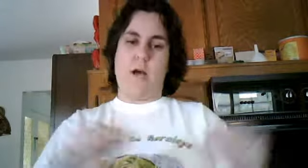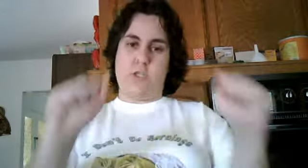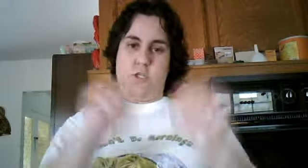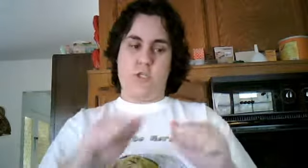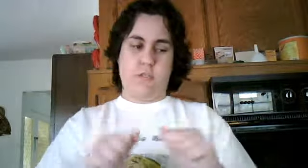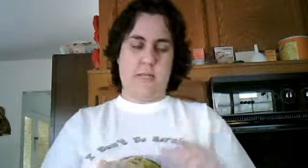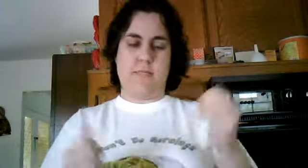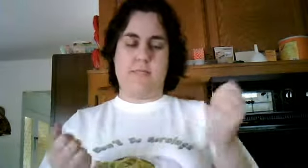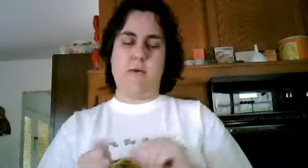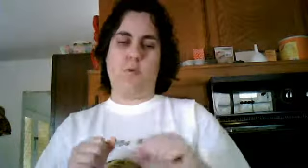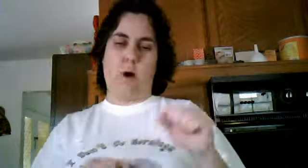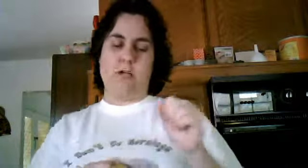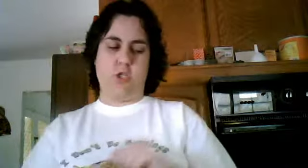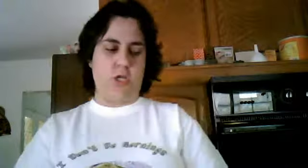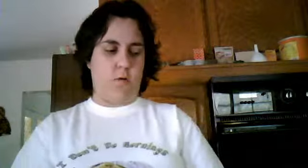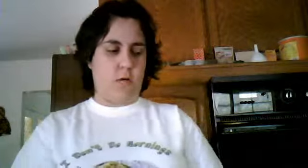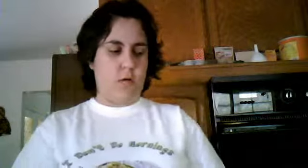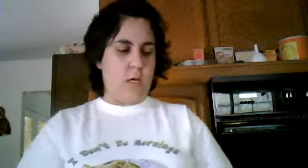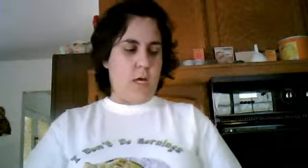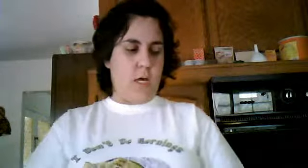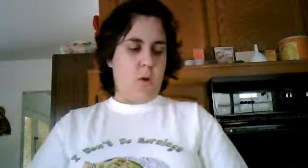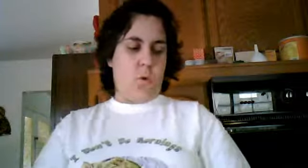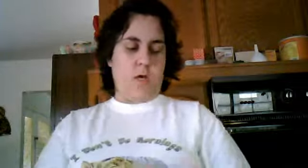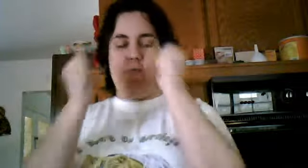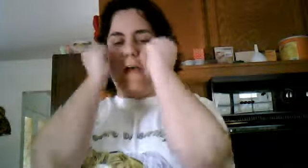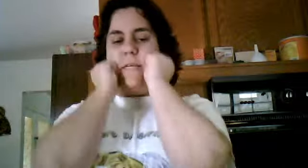Wash. That's the sign for wash in general. Wash your face.